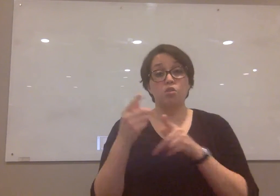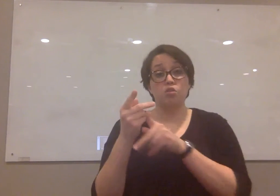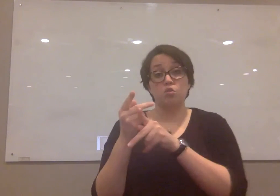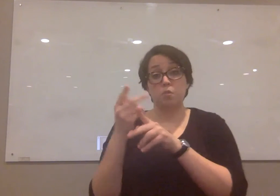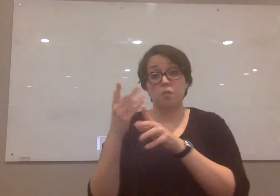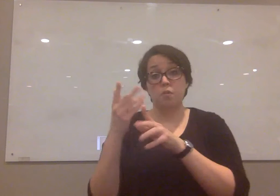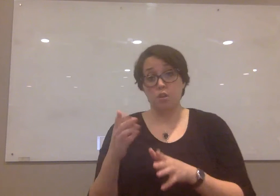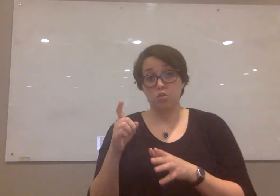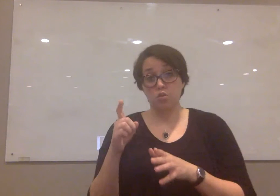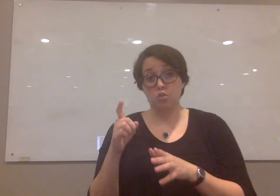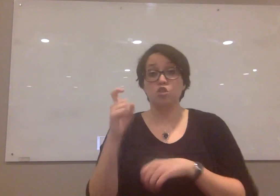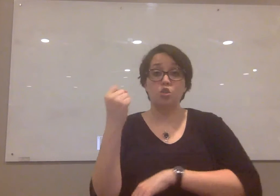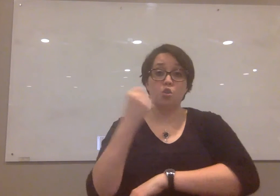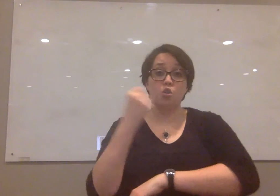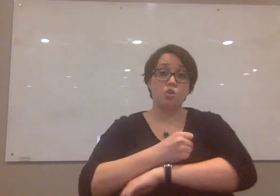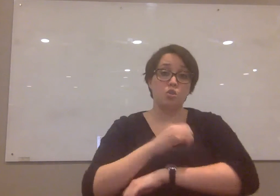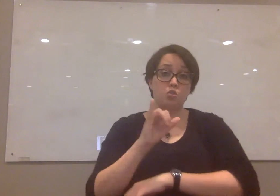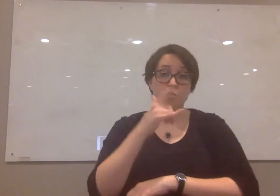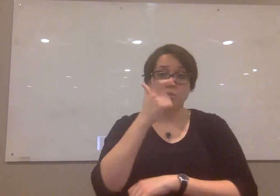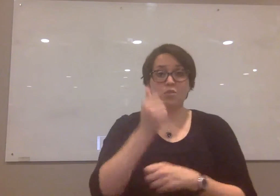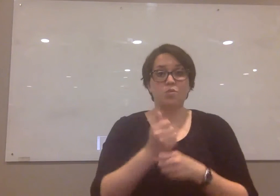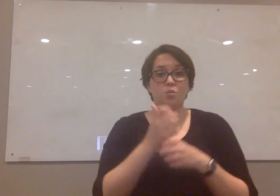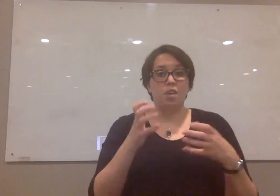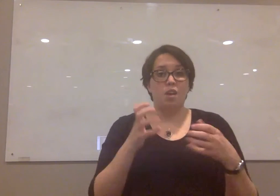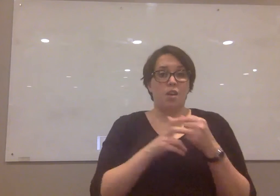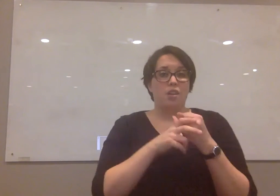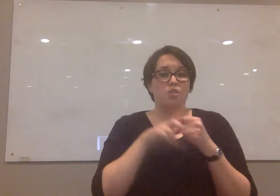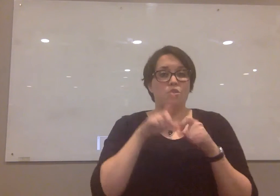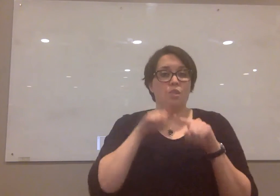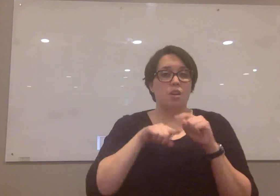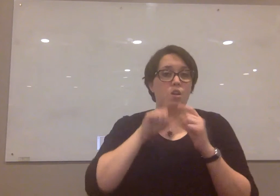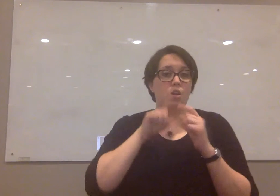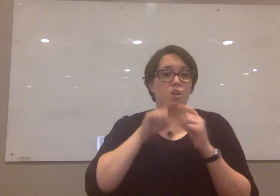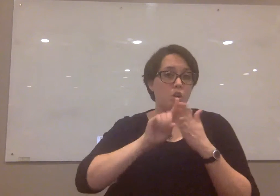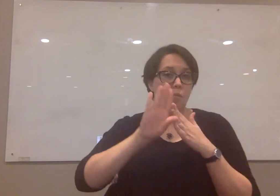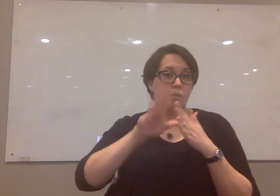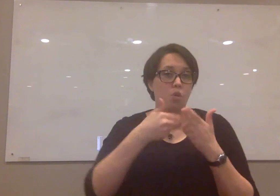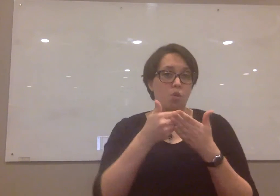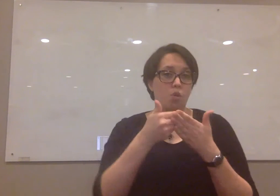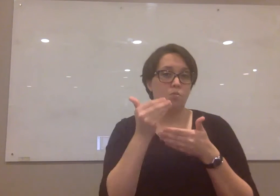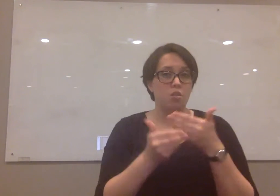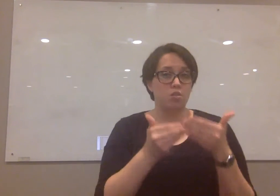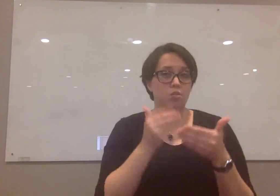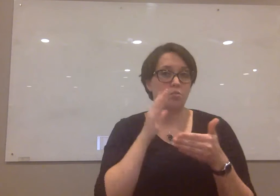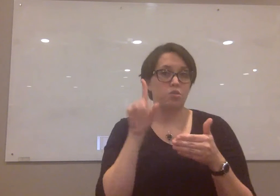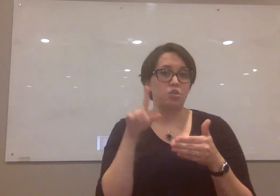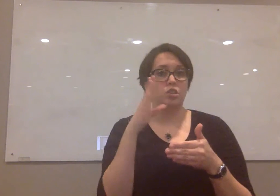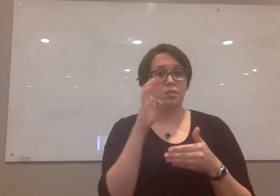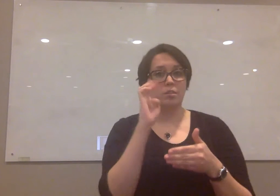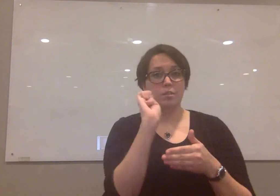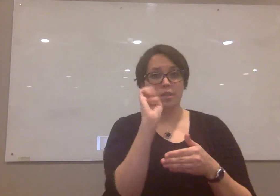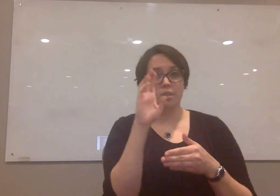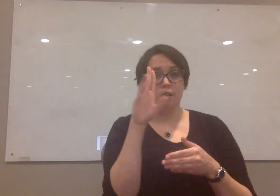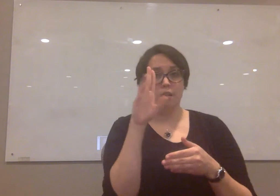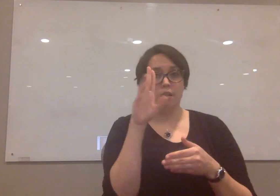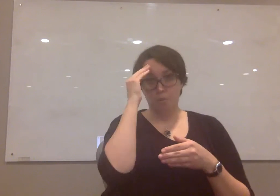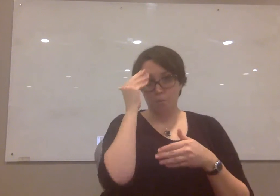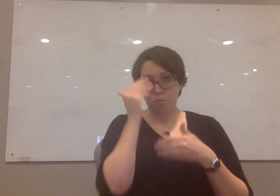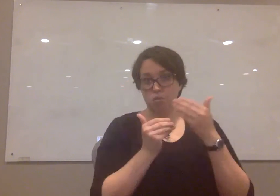also go down, because without the cache, you can't look up all those processes. They are just anonymous processes. But another use case for this is if you